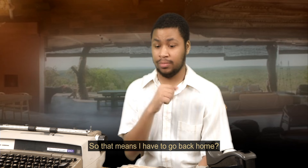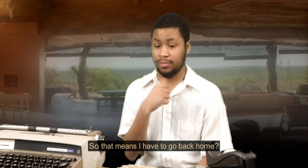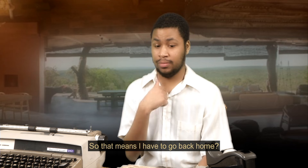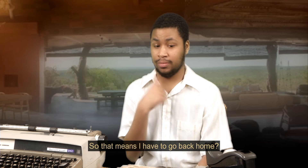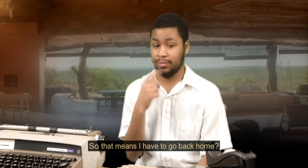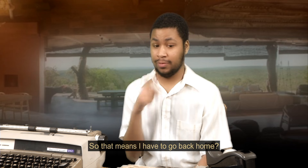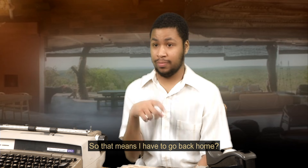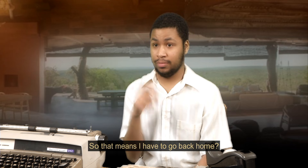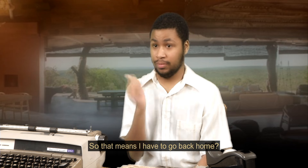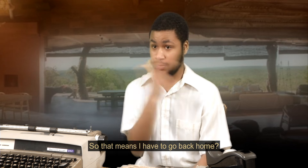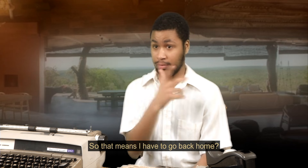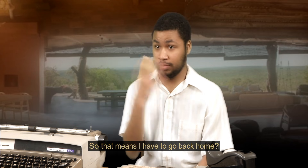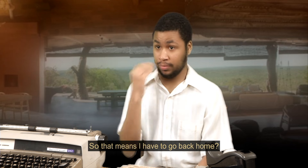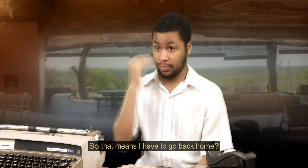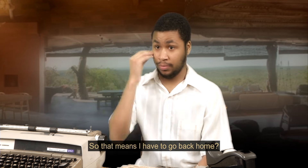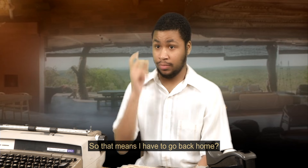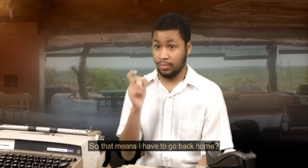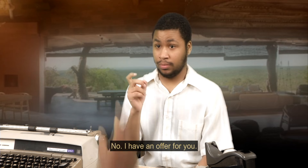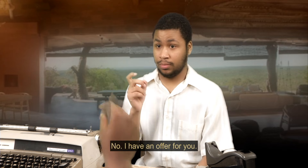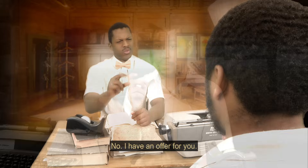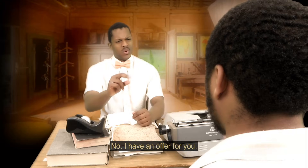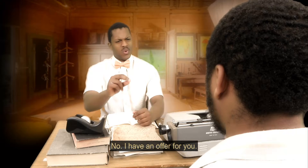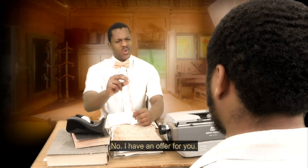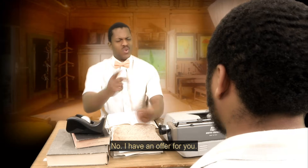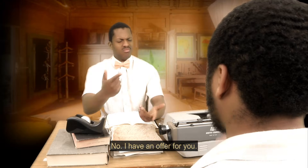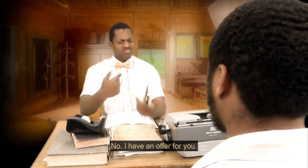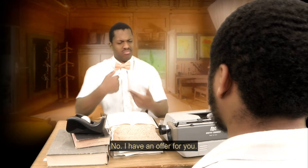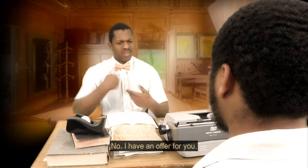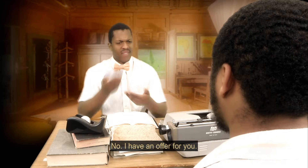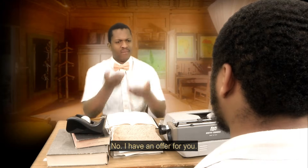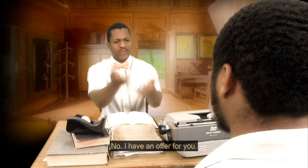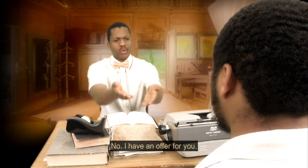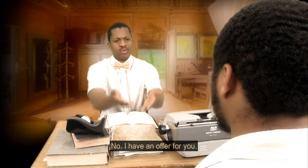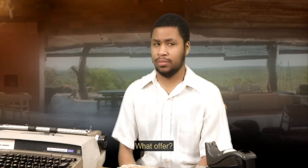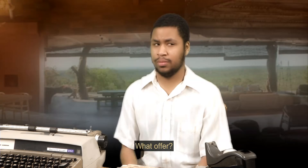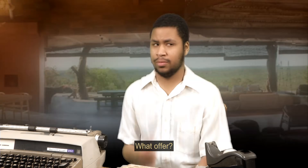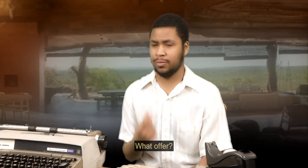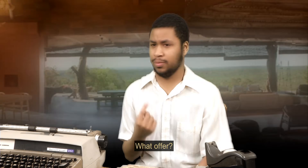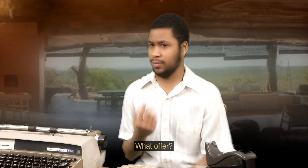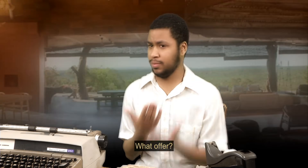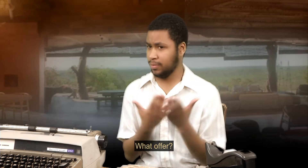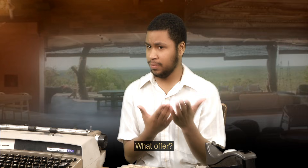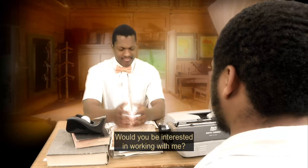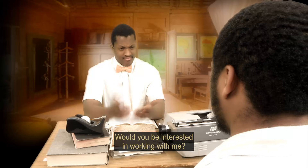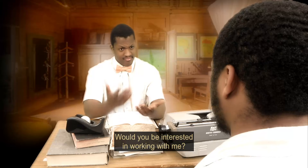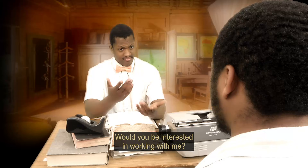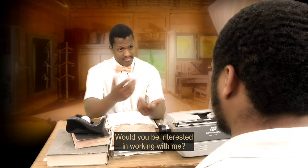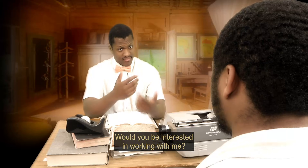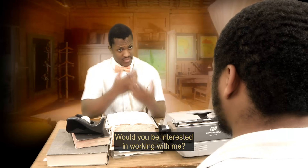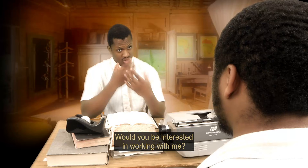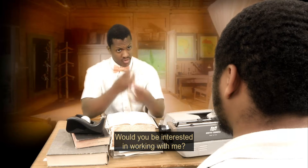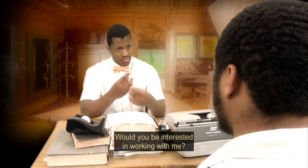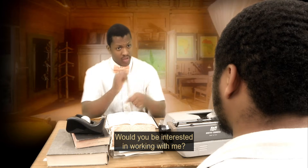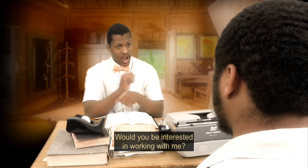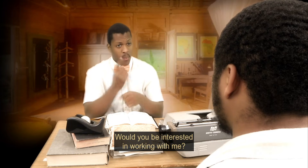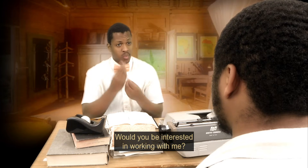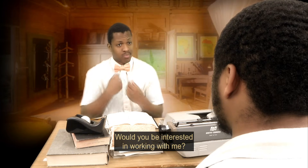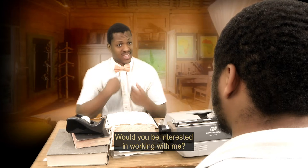So that means I have to go back home? No, I have an offer for you. What offer? Would you be interested in working with